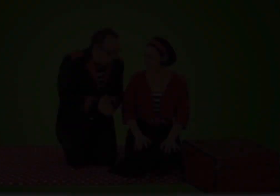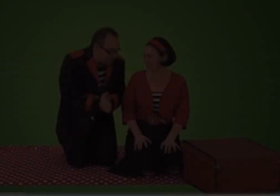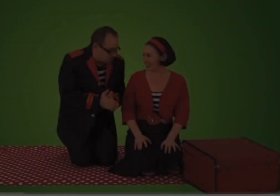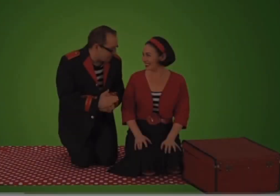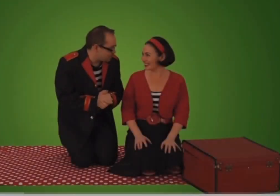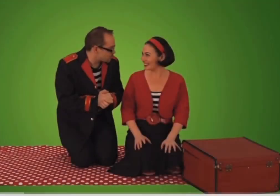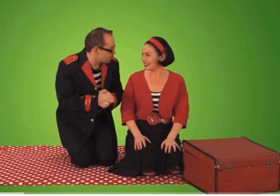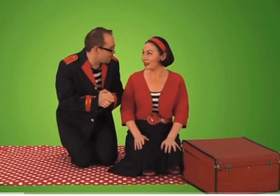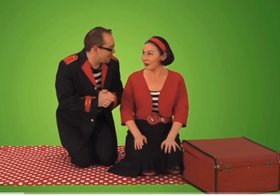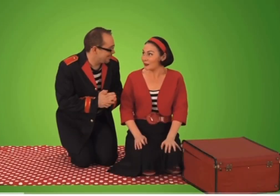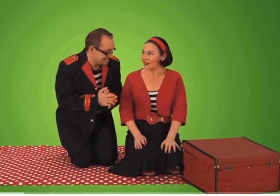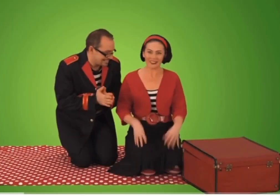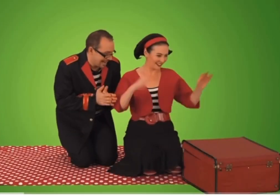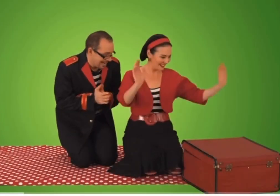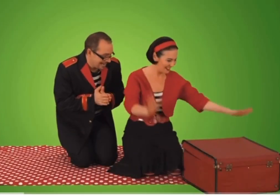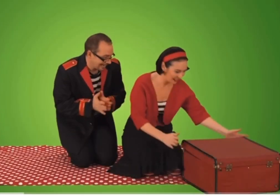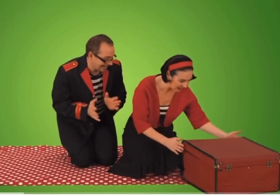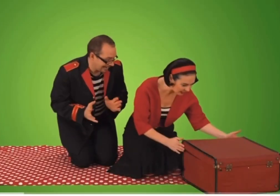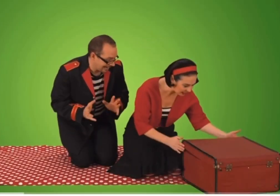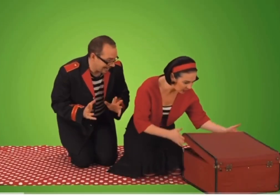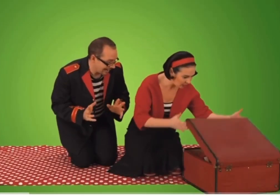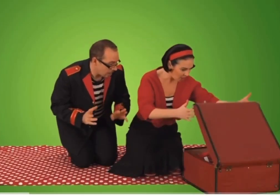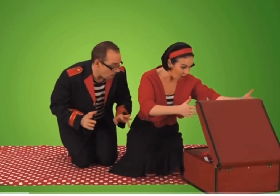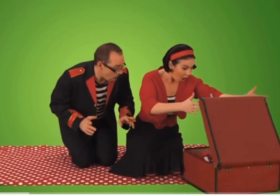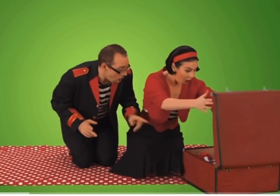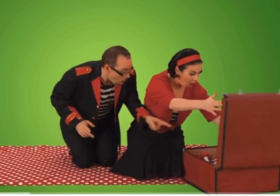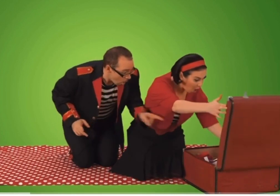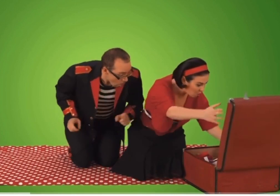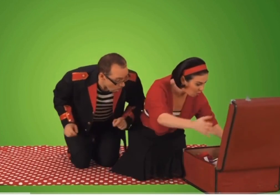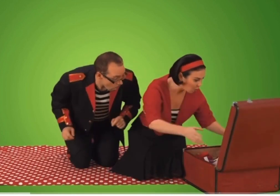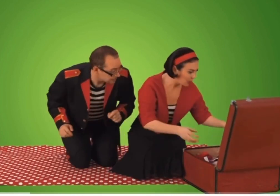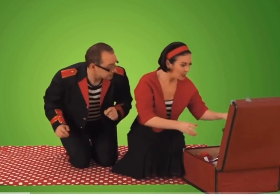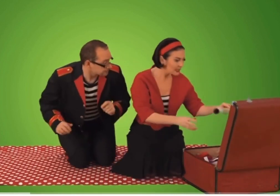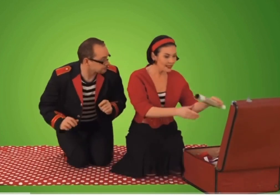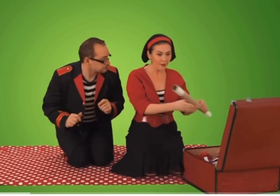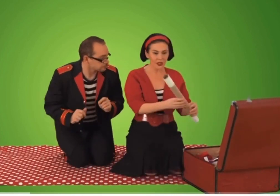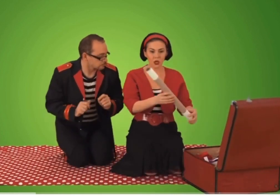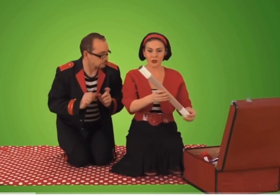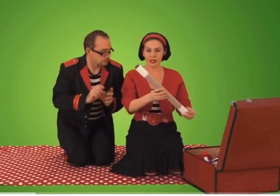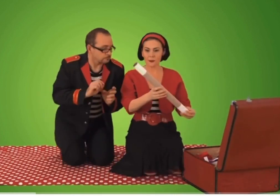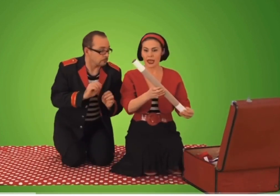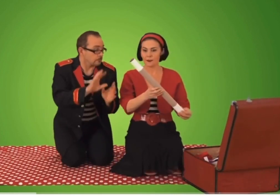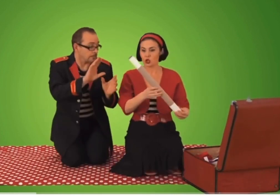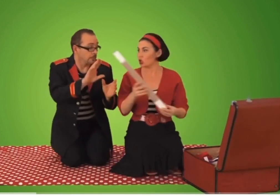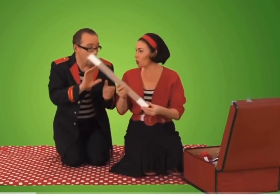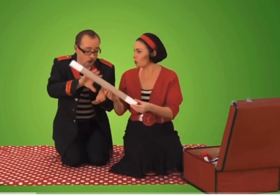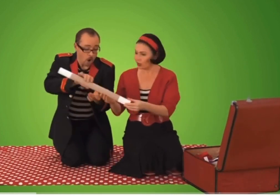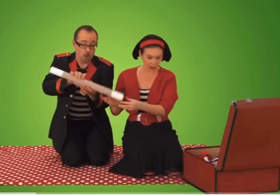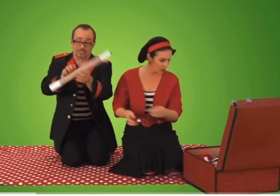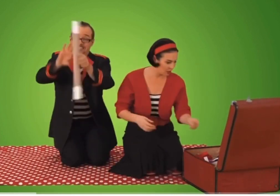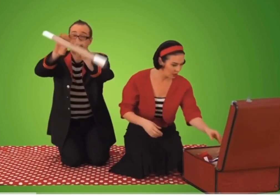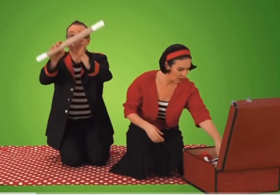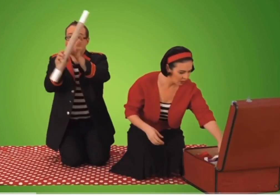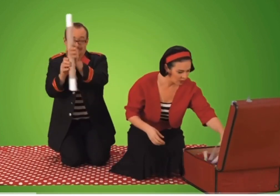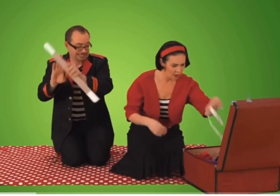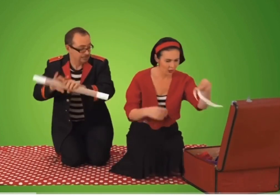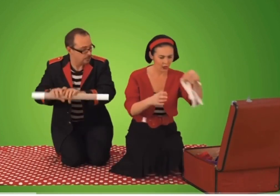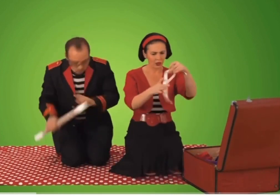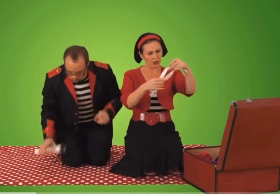I wonder what instrument we're making today. Oh, something using a paper tube. Oh,